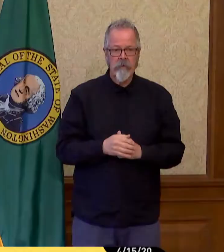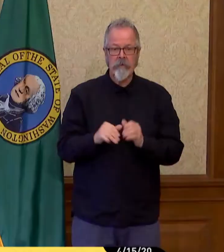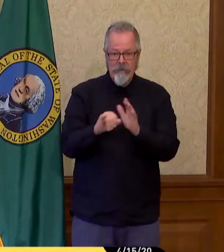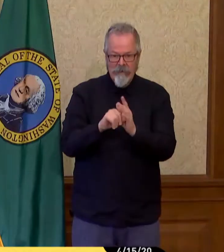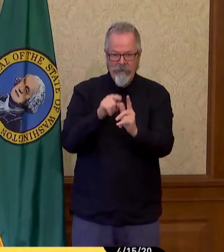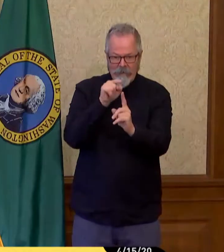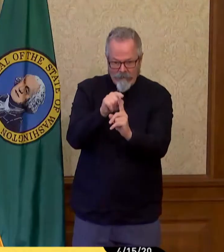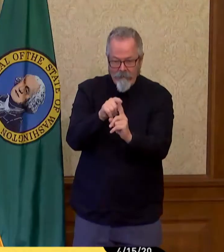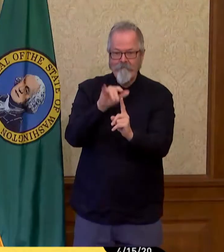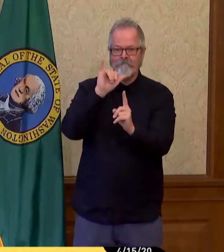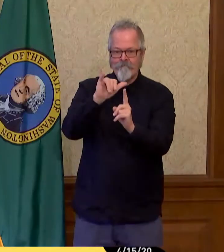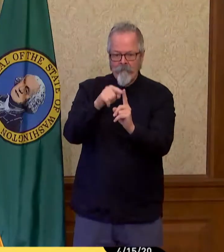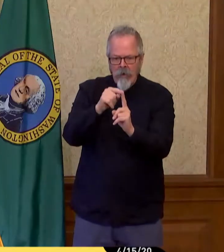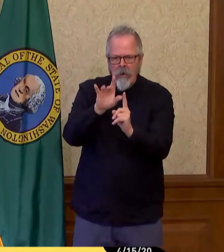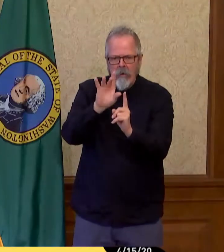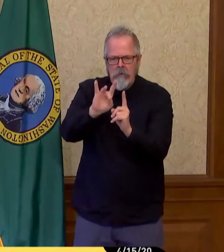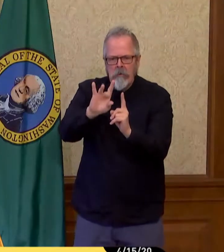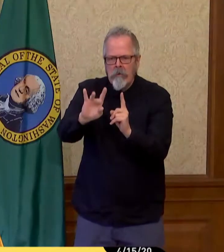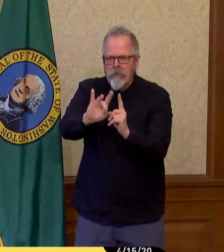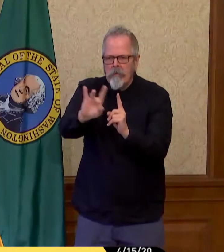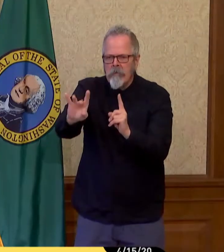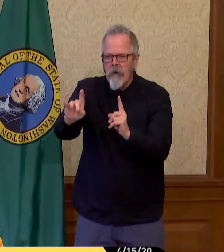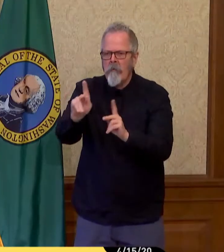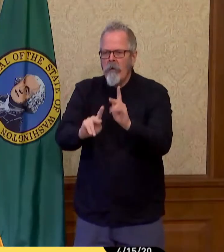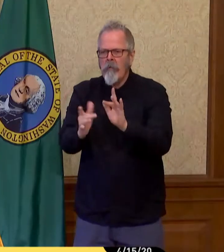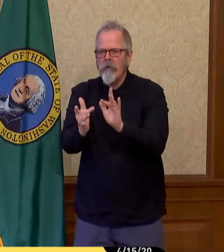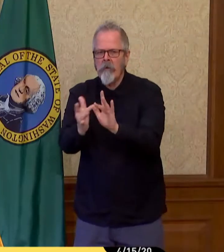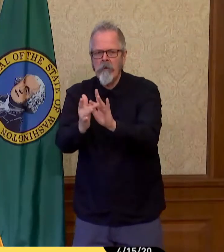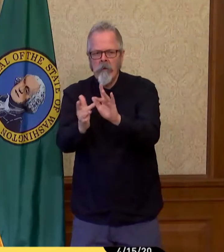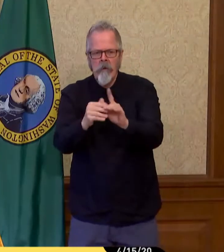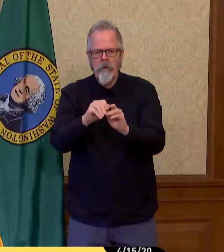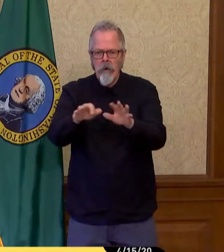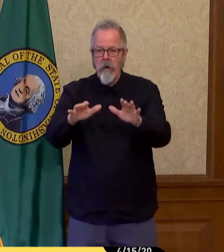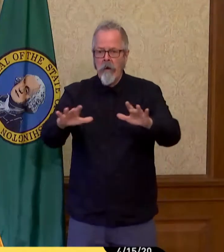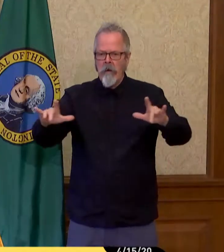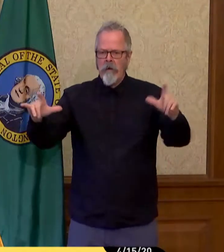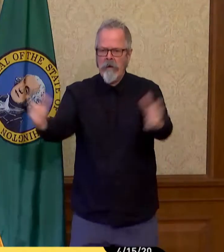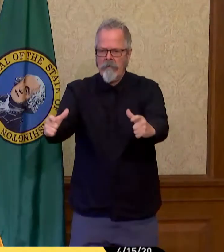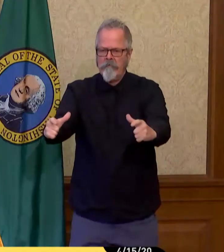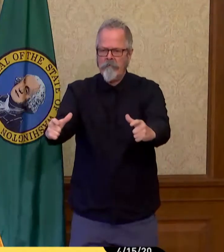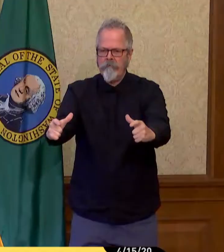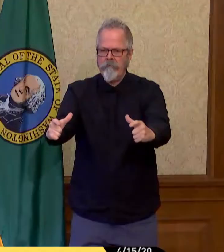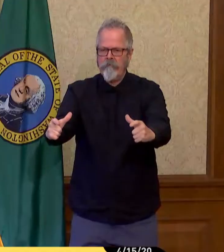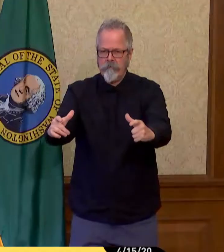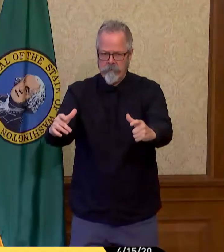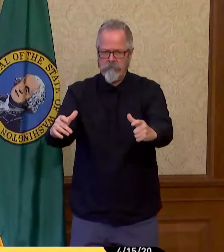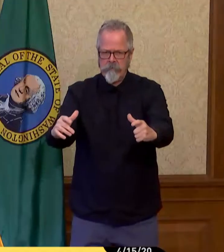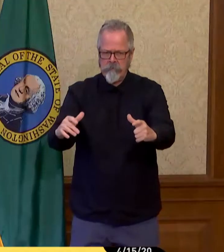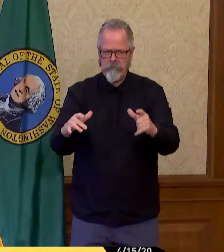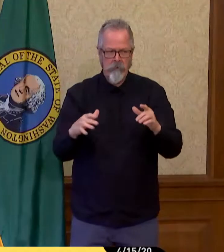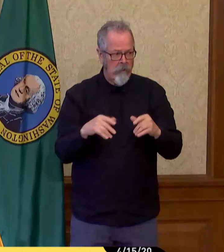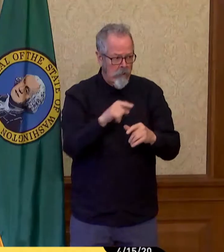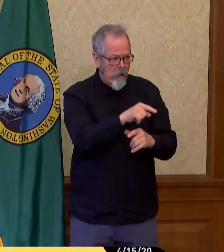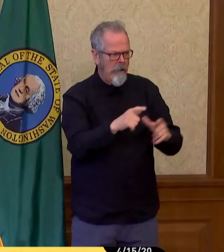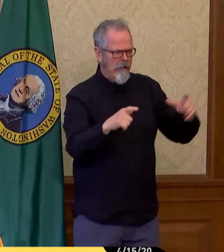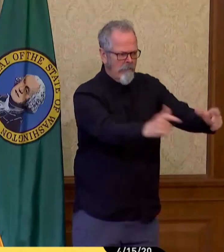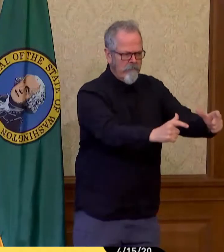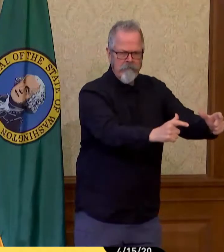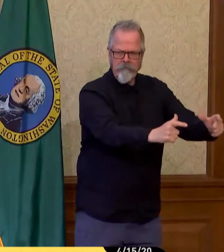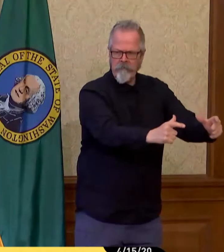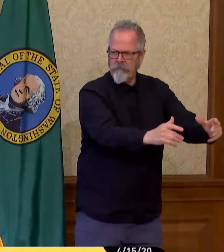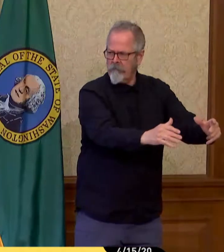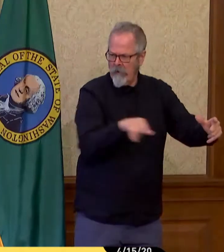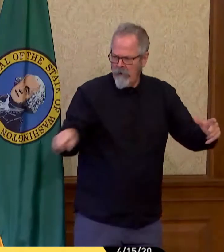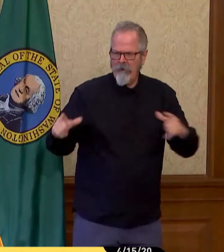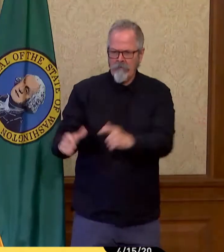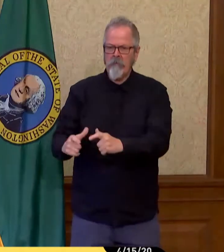dull-bladed effort where everyone has to be involved in social distancing to a much more targeted position where we can wrap around